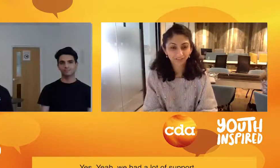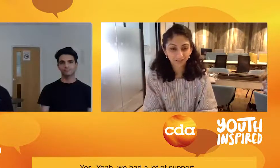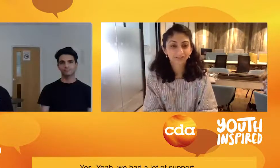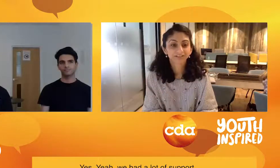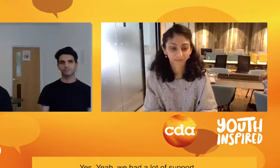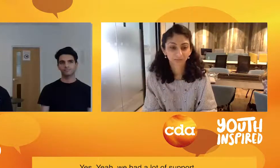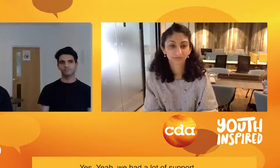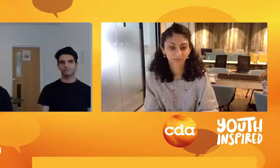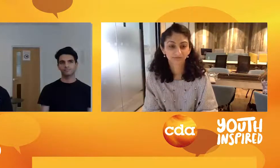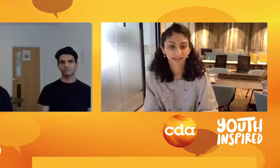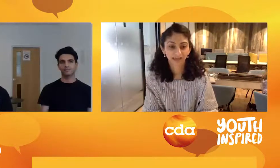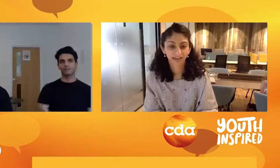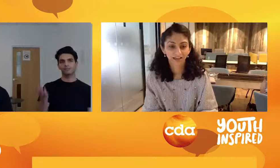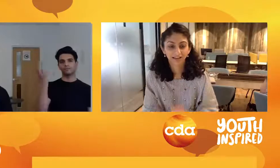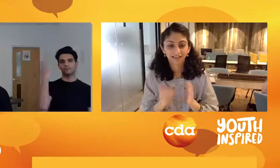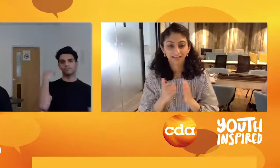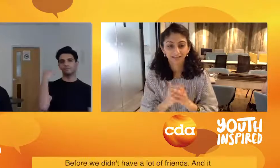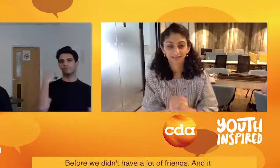Yes, yeah, we had a lot of support.